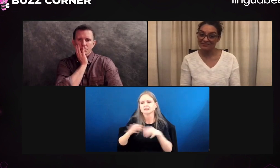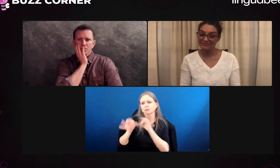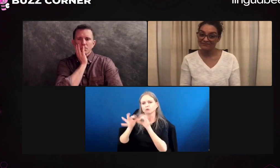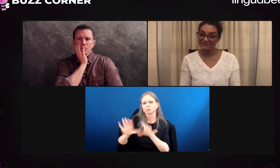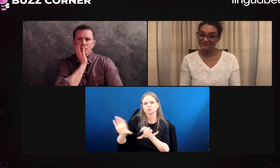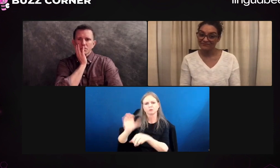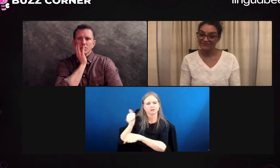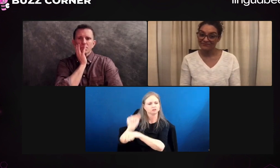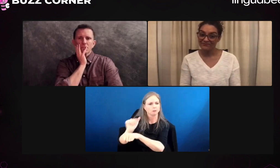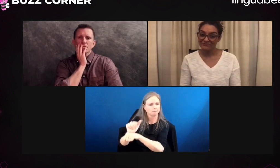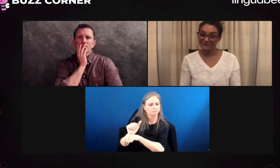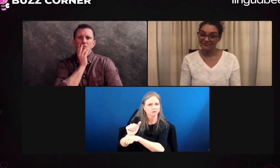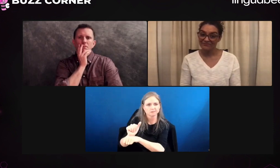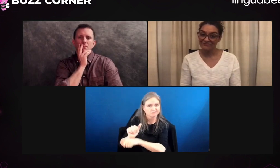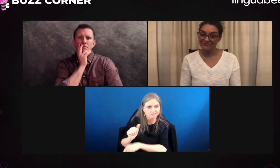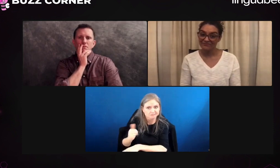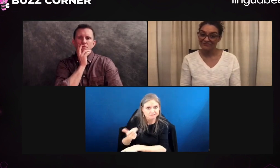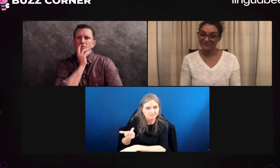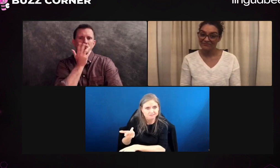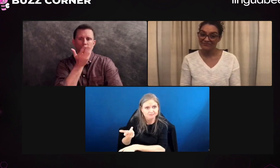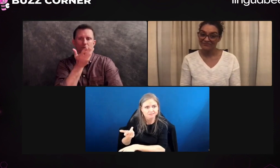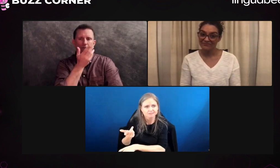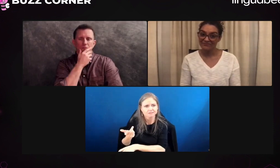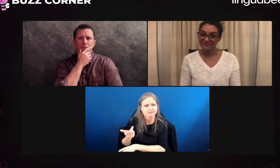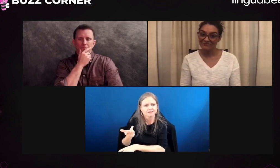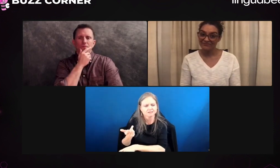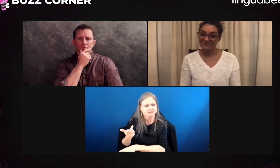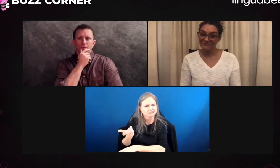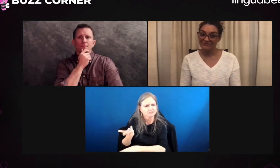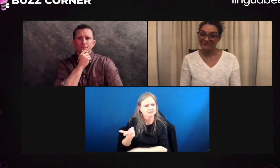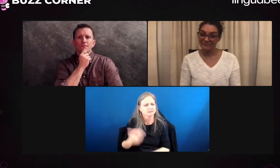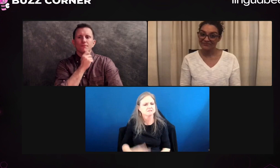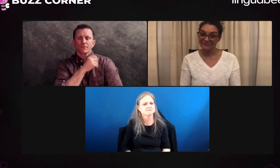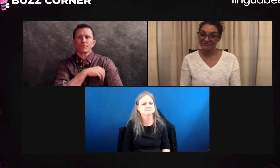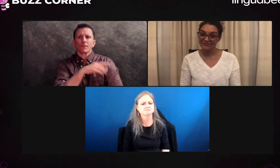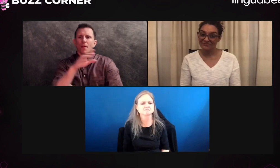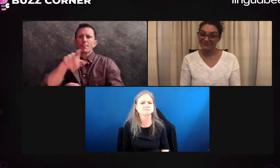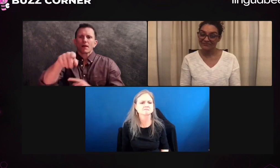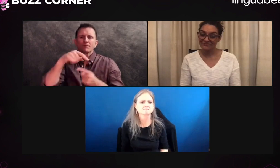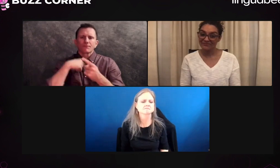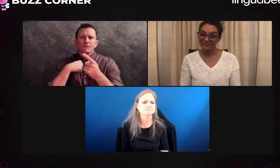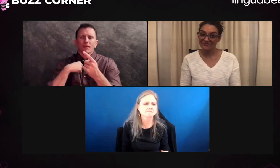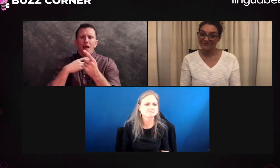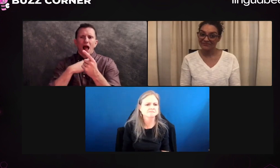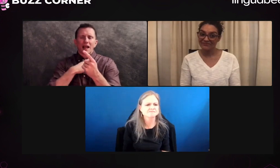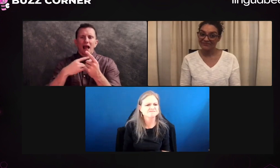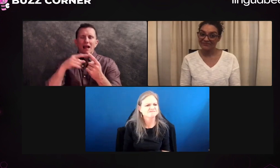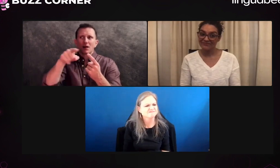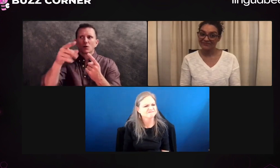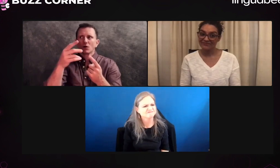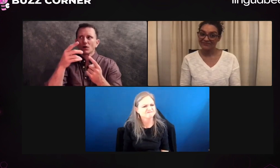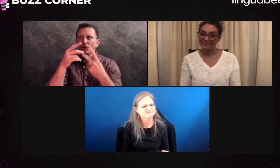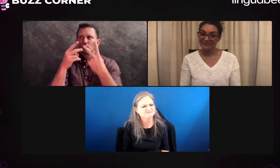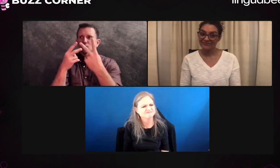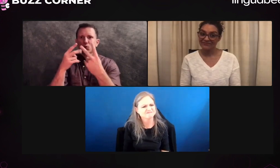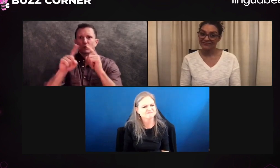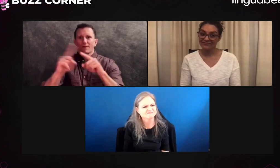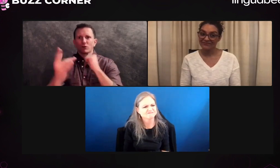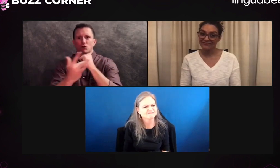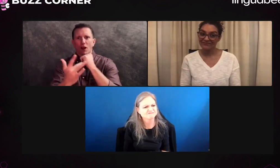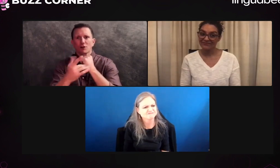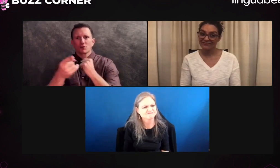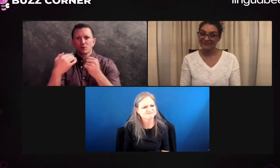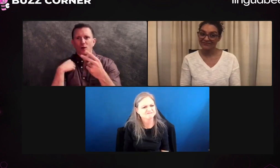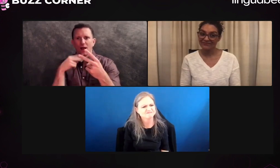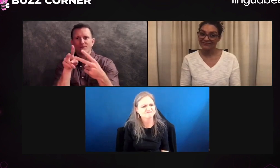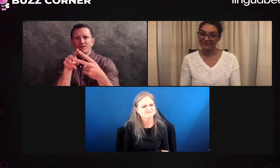right? They should be following up with patients and checking in with patients. I love and that. Not just accepting with what